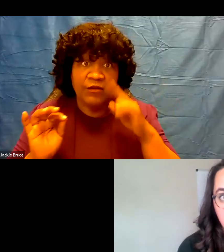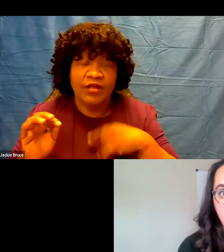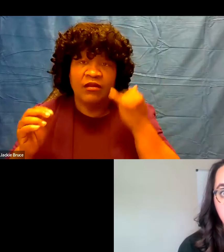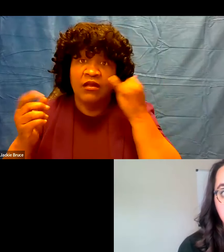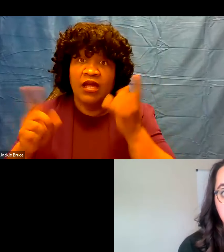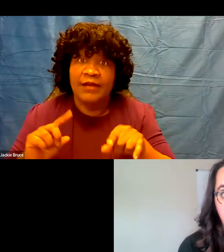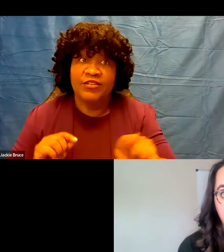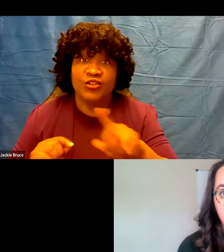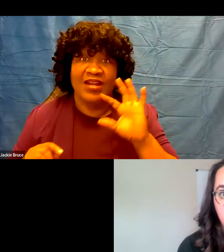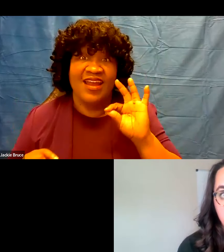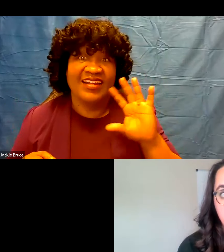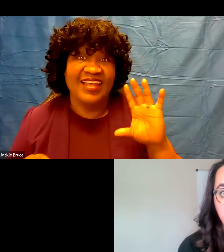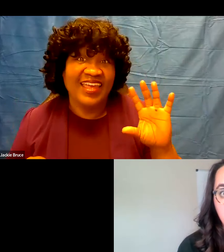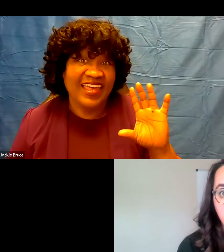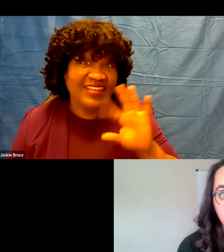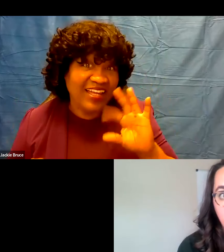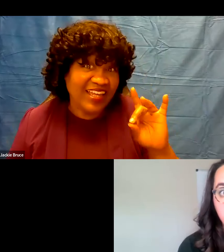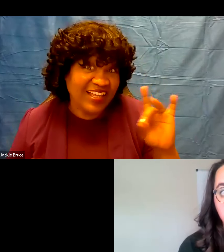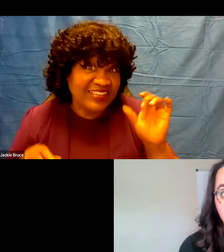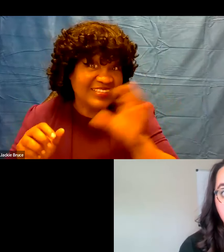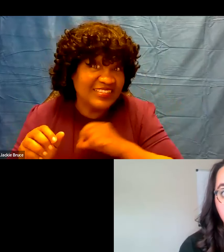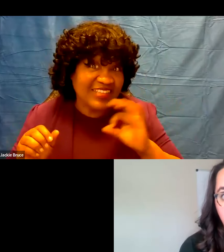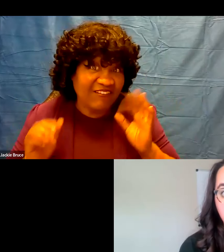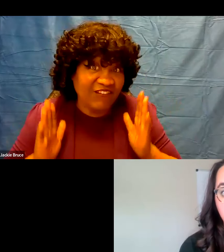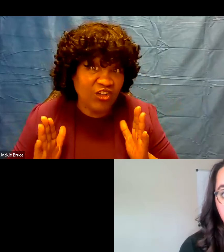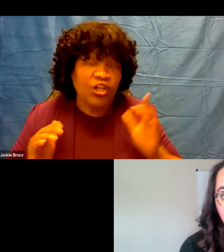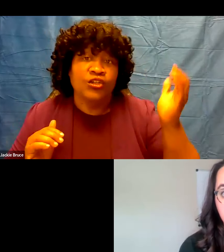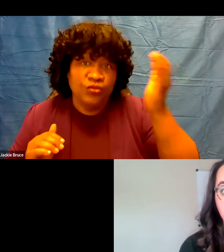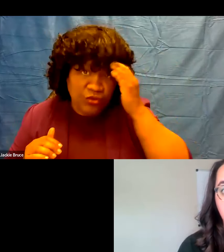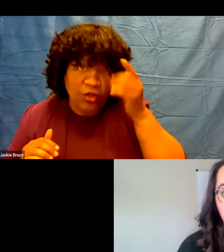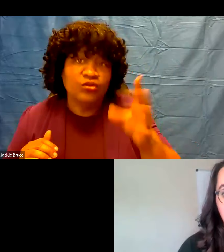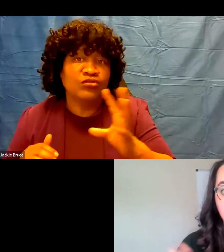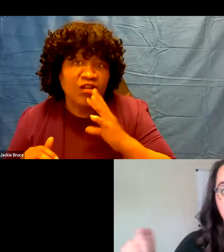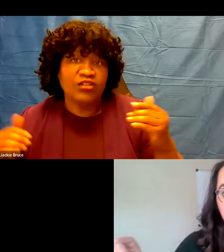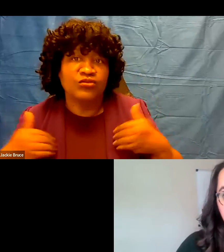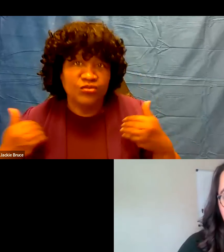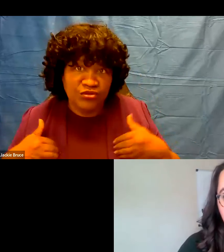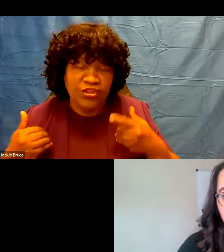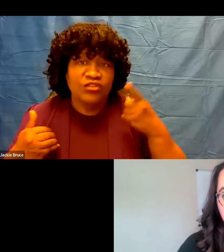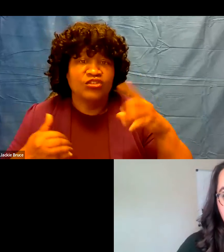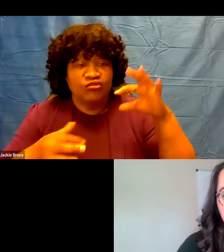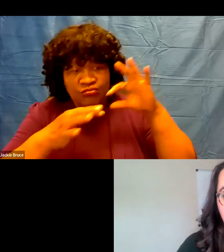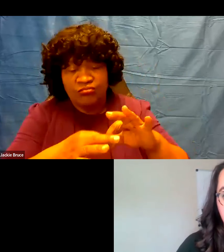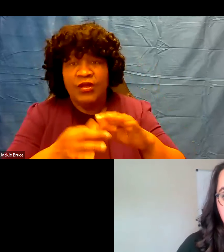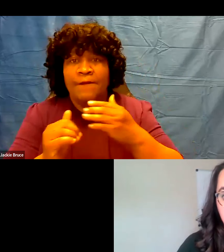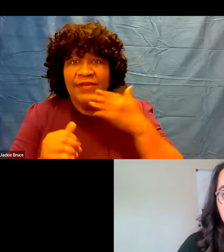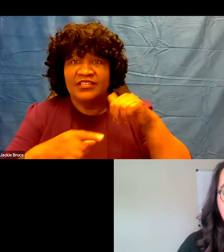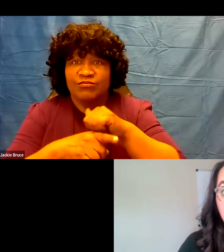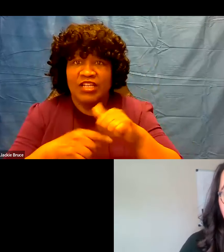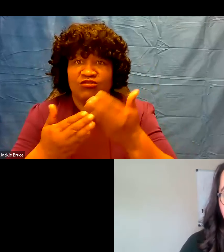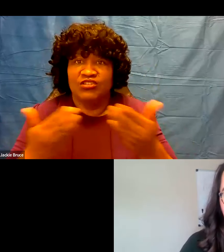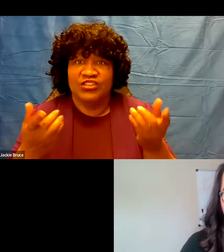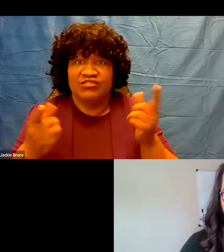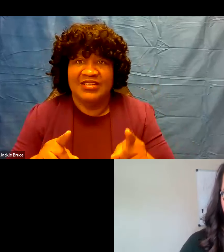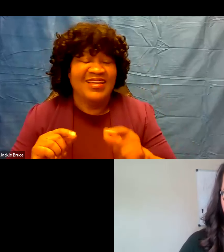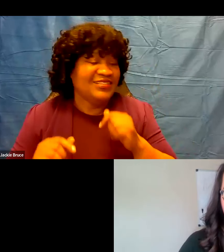a 988 staffer or a team, that you actually know you're talking to a youth so you can connect them to the best practice resource that exists. And that's